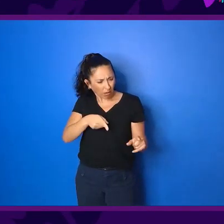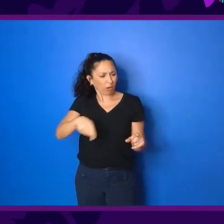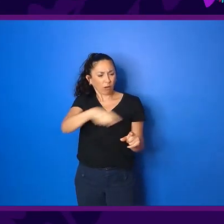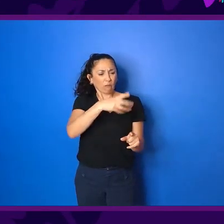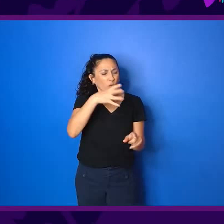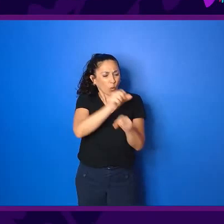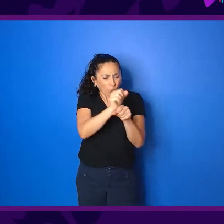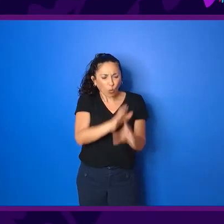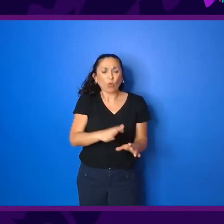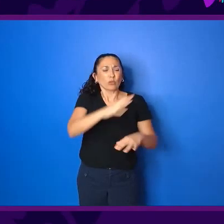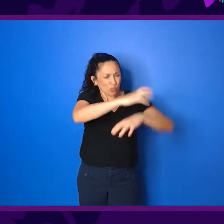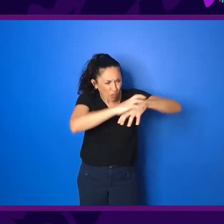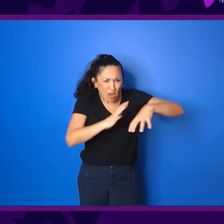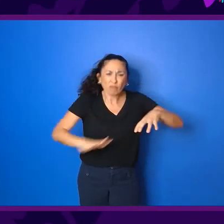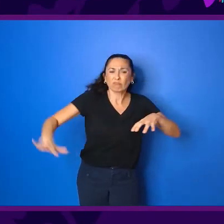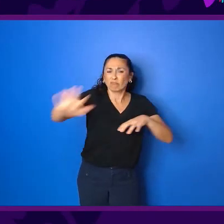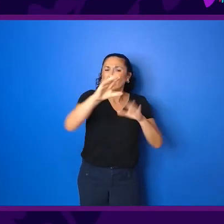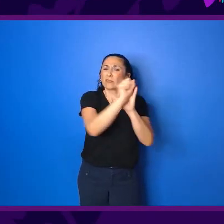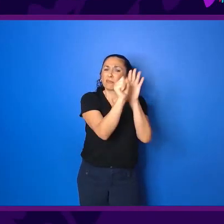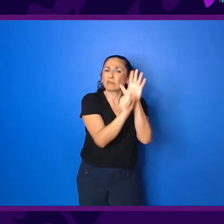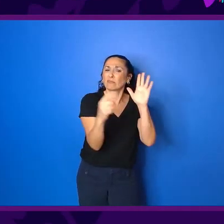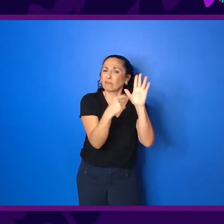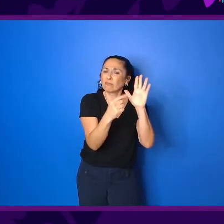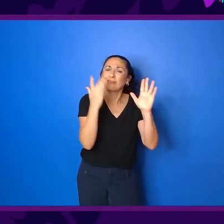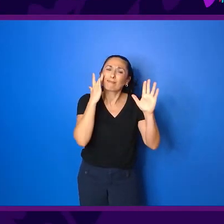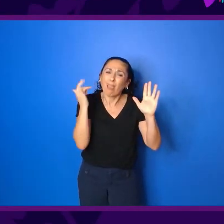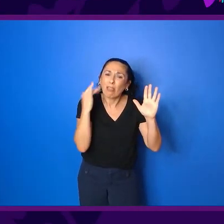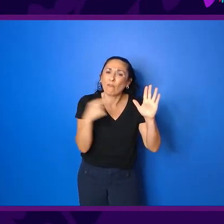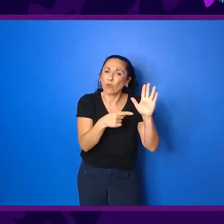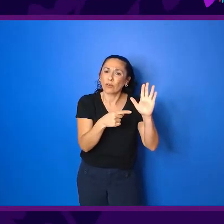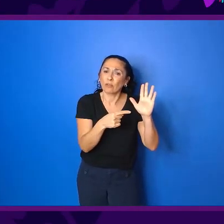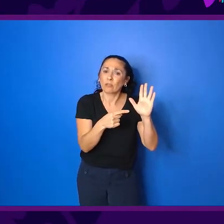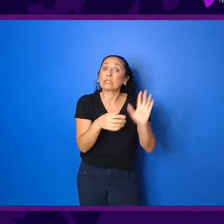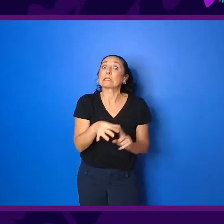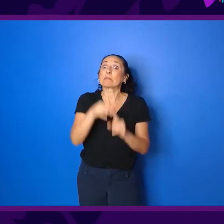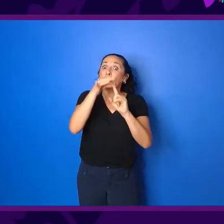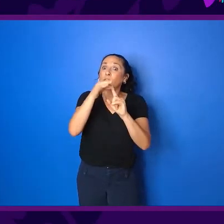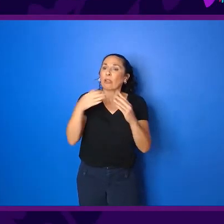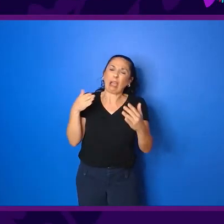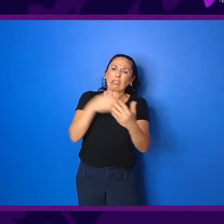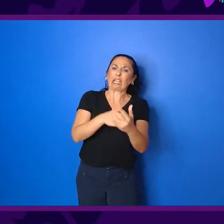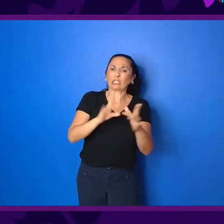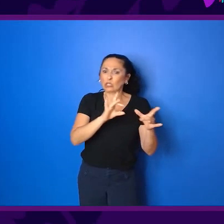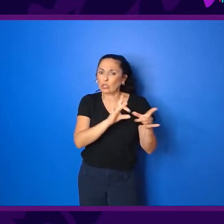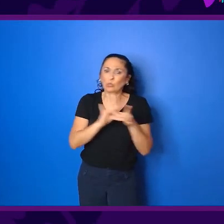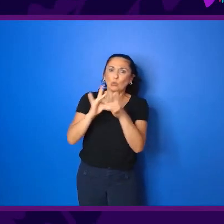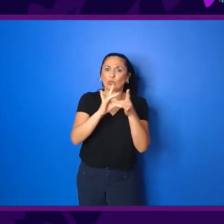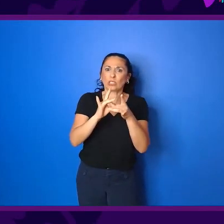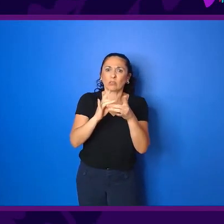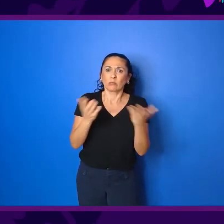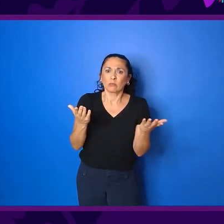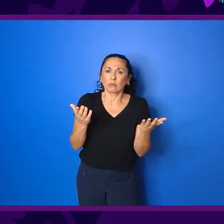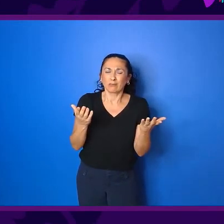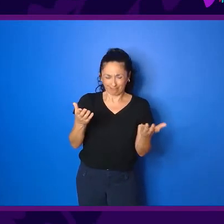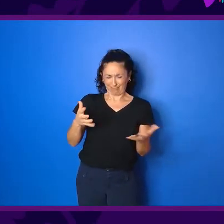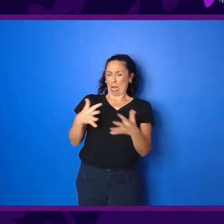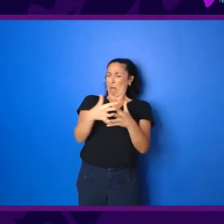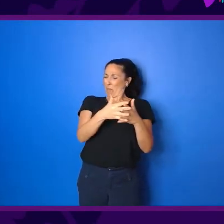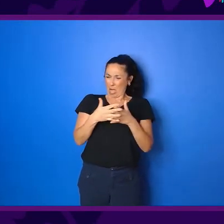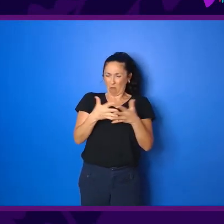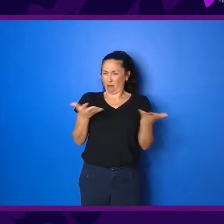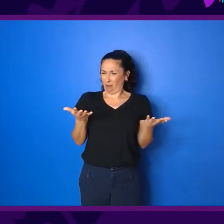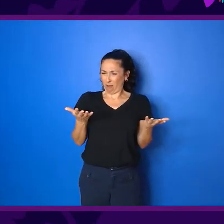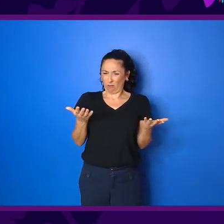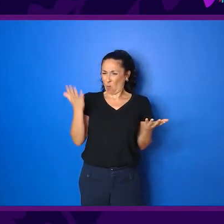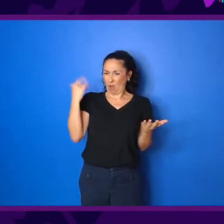California, especially their inability to choose their own union. We live in America. Come on, like, why can't you just choose your own